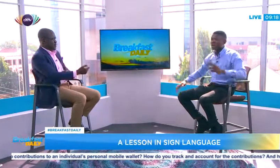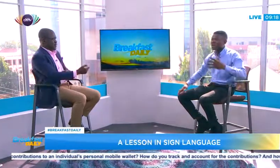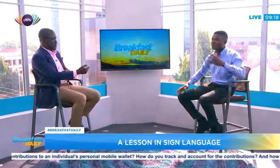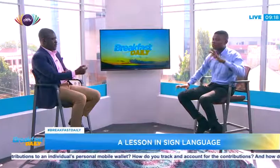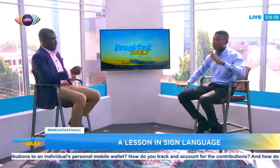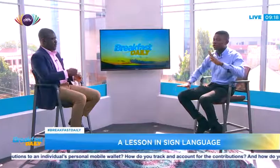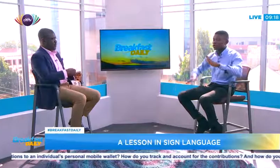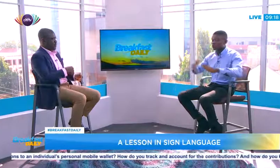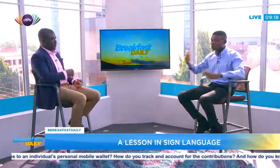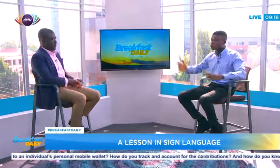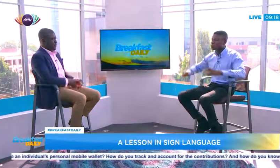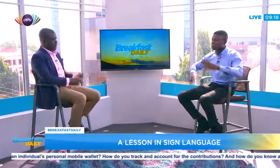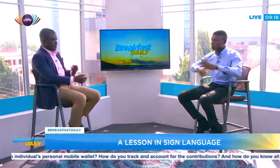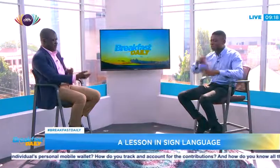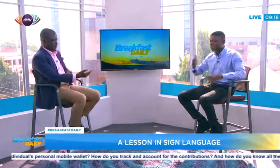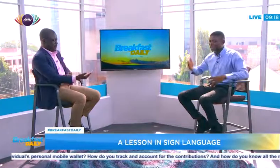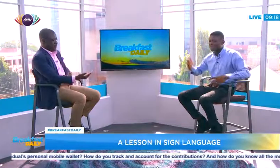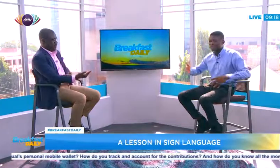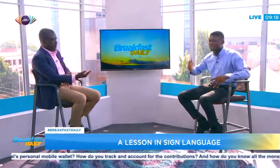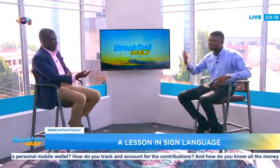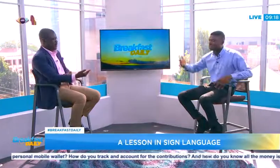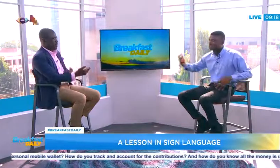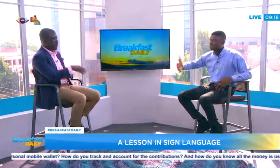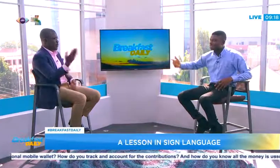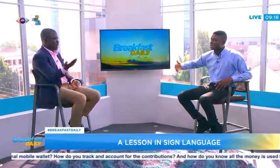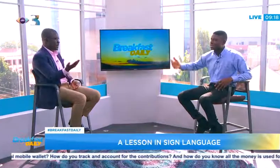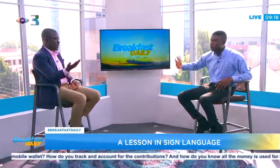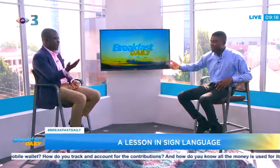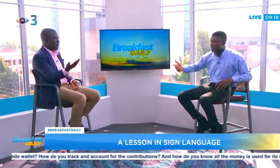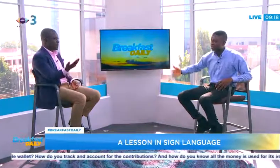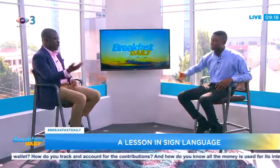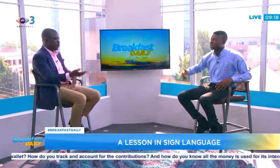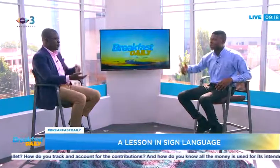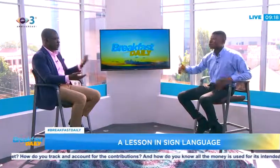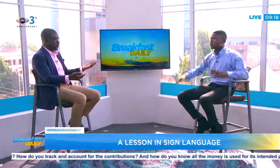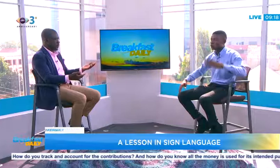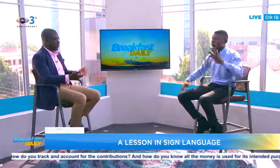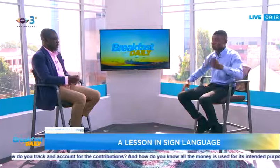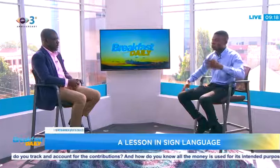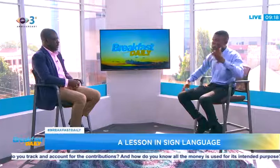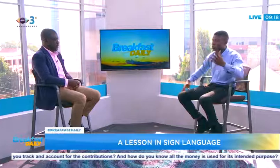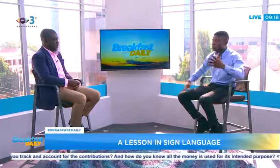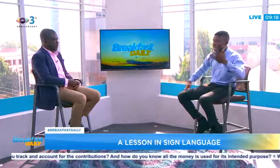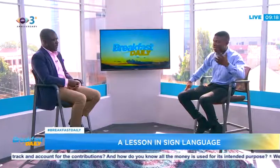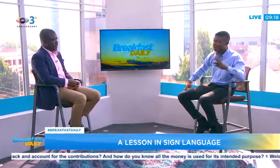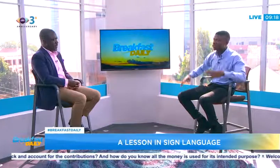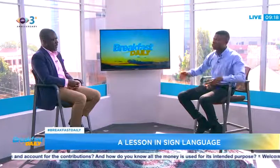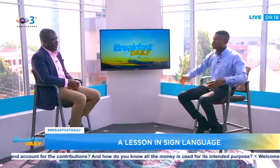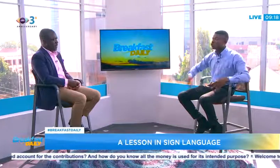have those who perform activities with the right. And then those who perform with the left. Yeah. So those